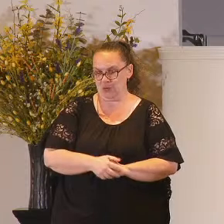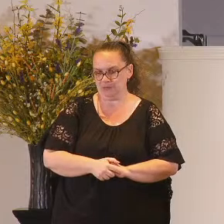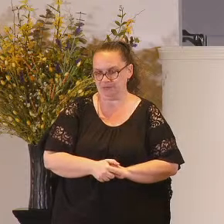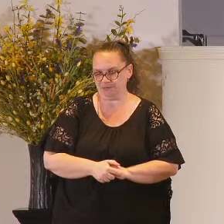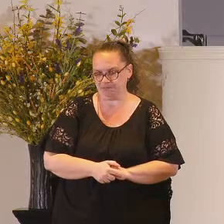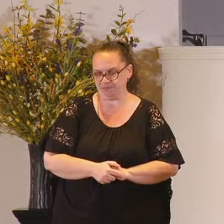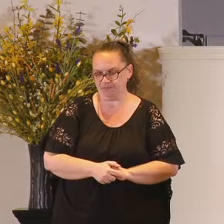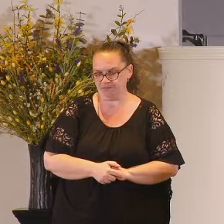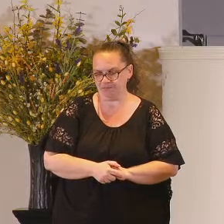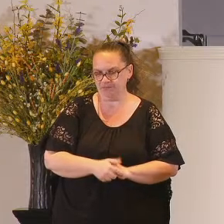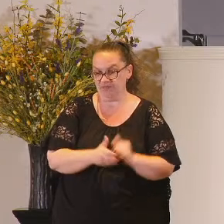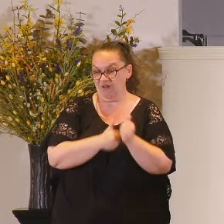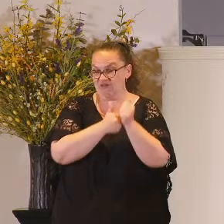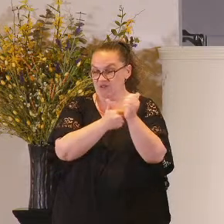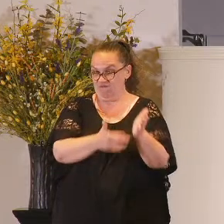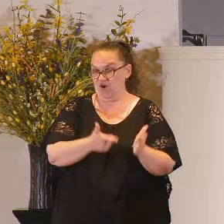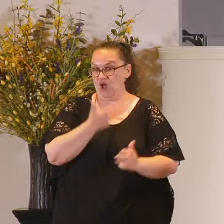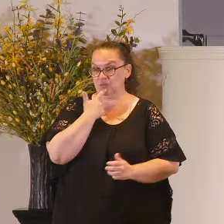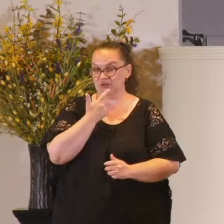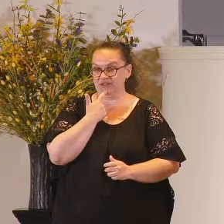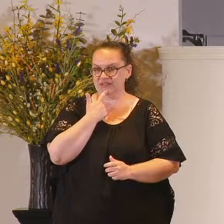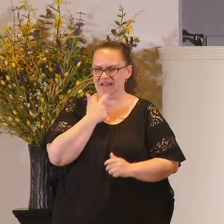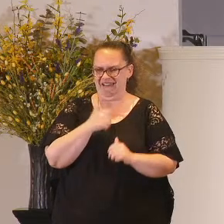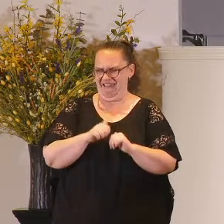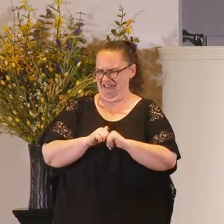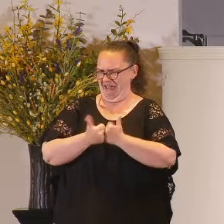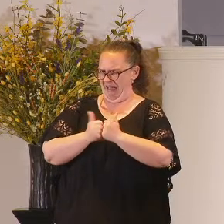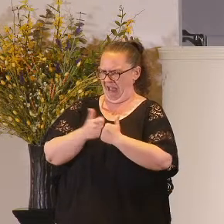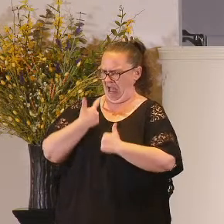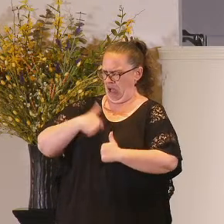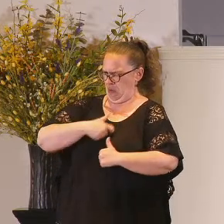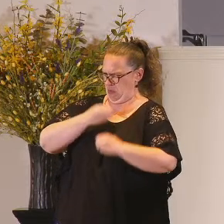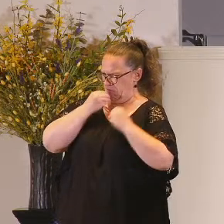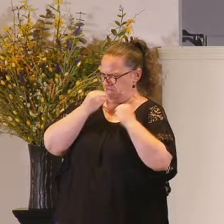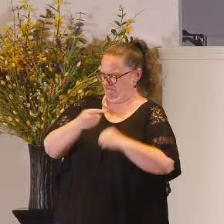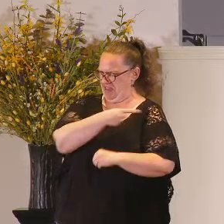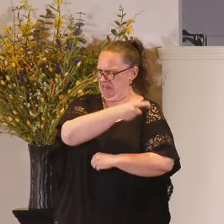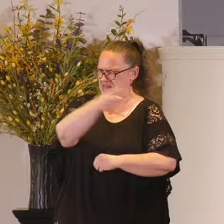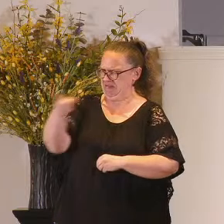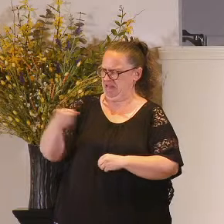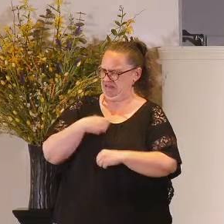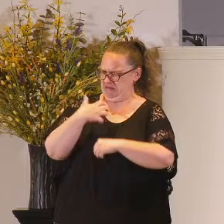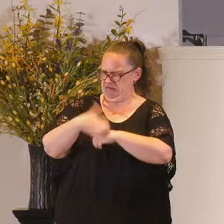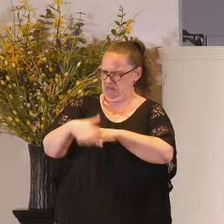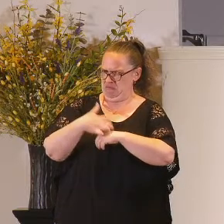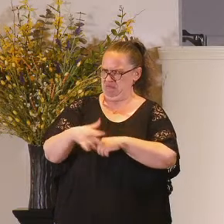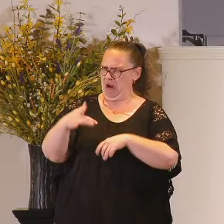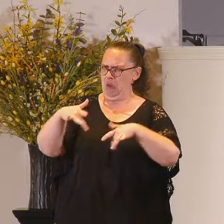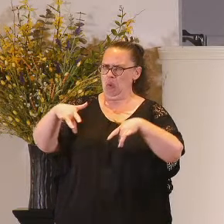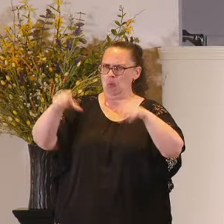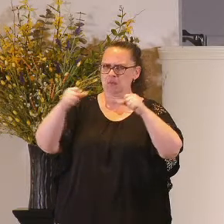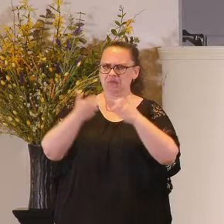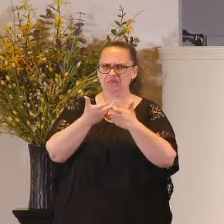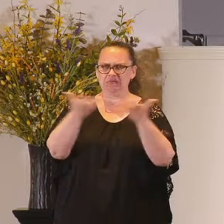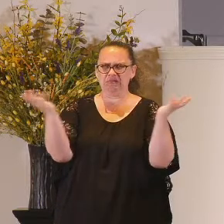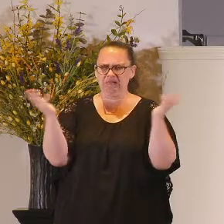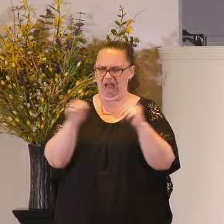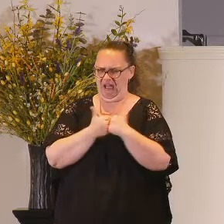his disciples answered him, how can one feed these people with bread here in this desolate place?